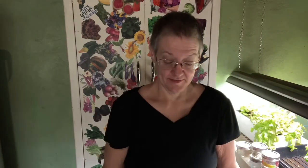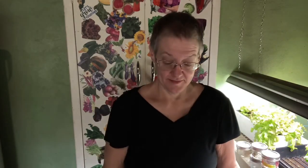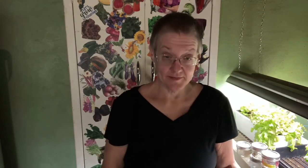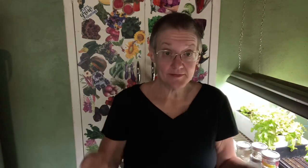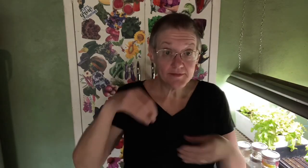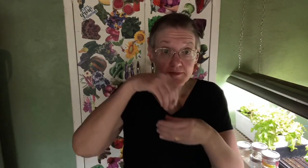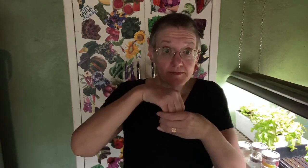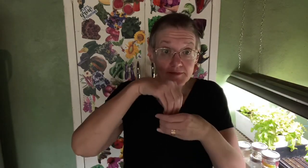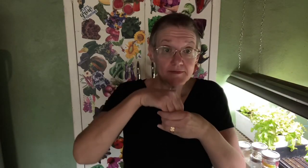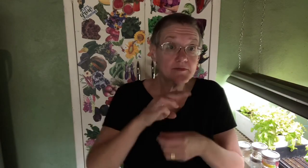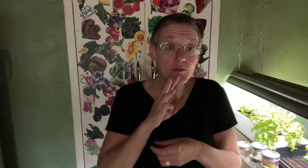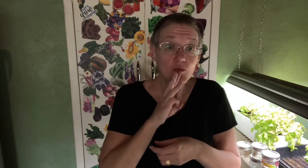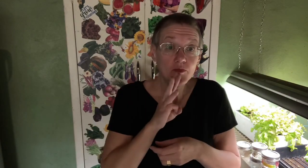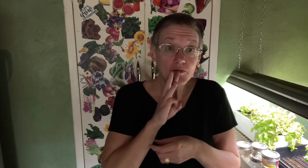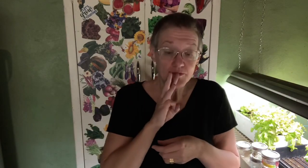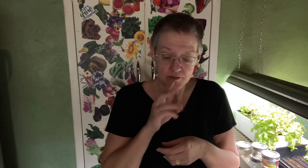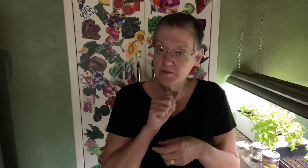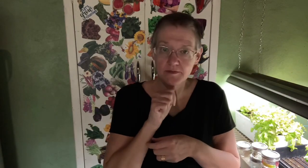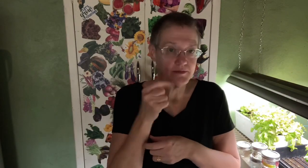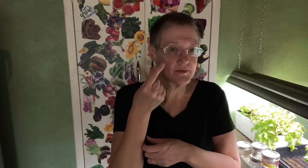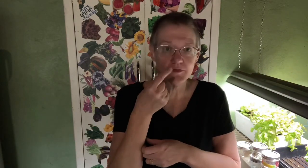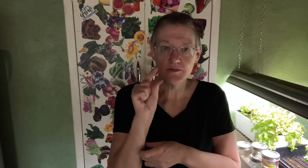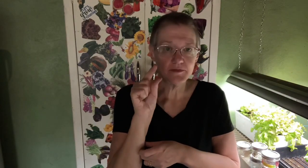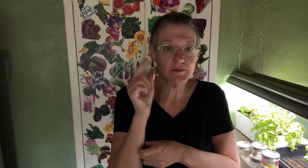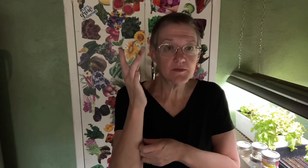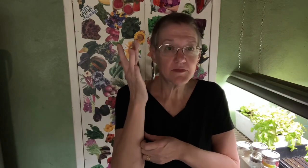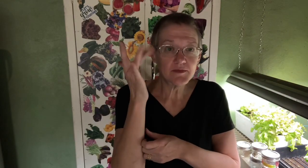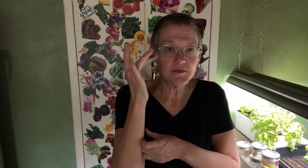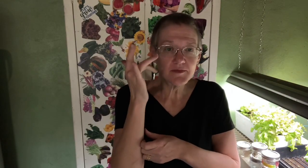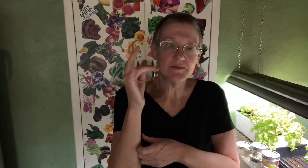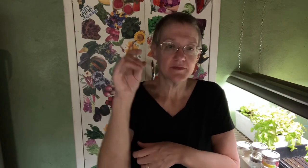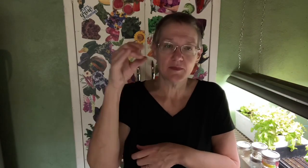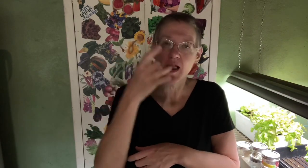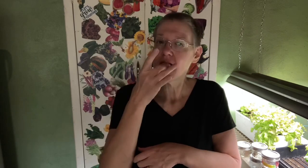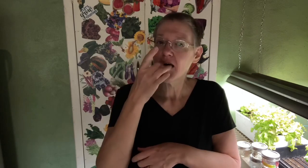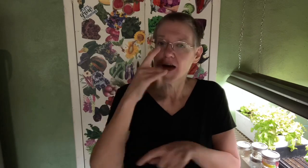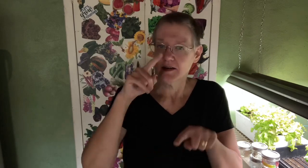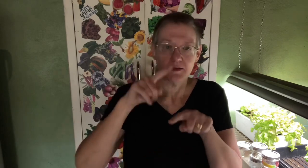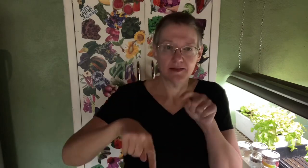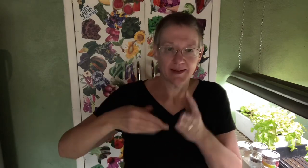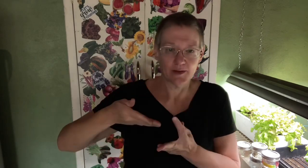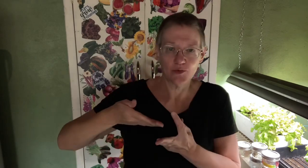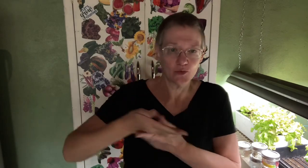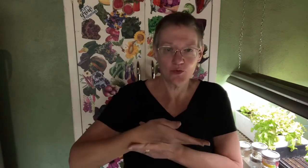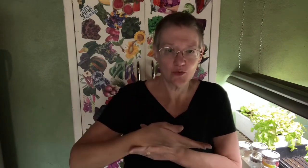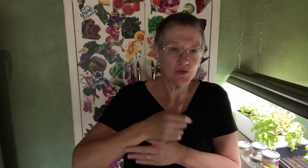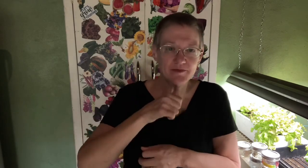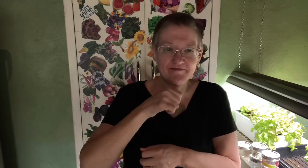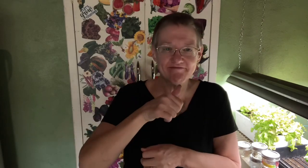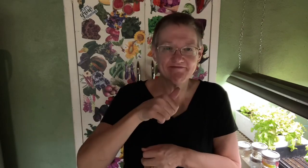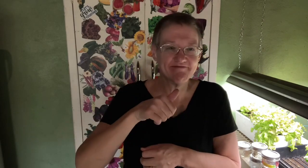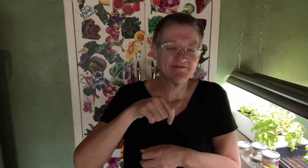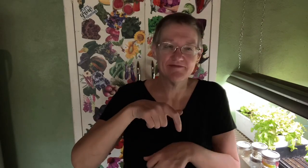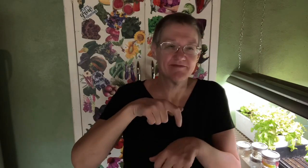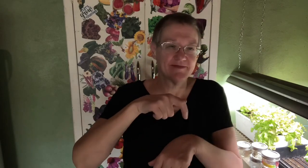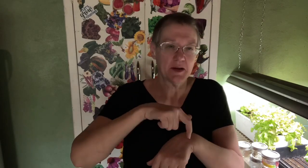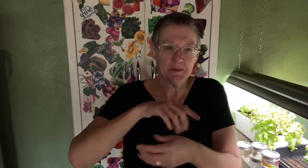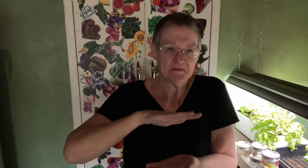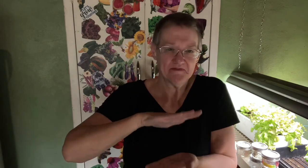of here. Now the water in the base, it's not turned green because the light can't get through that